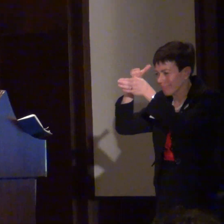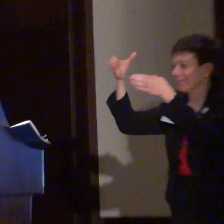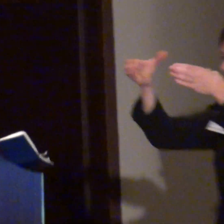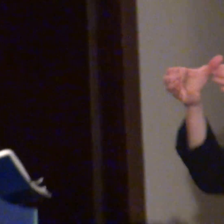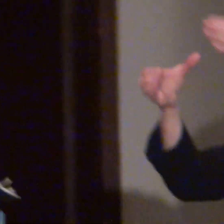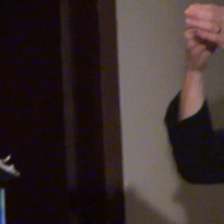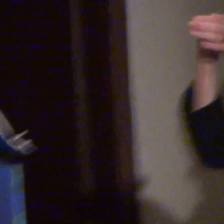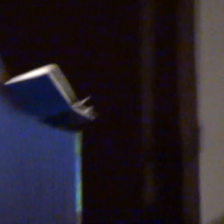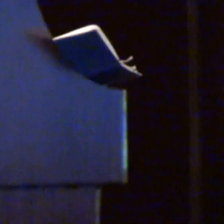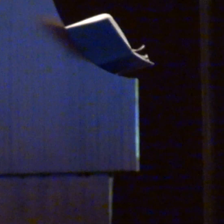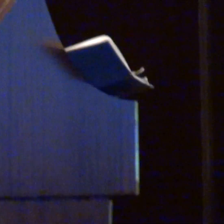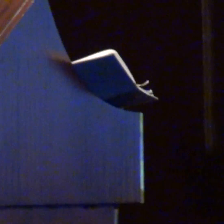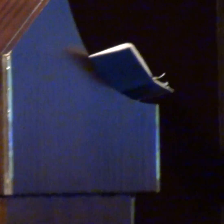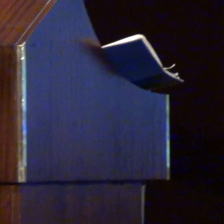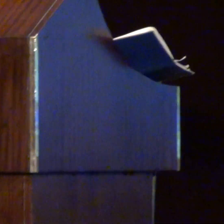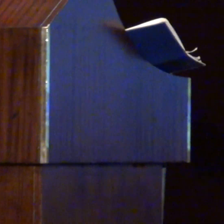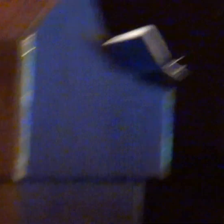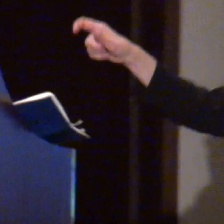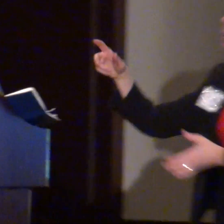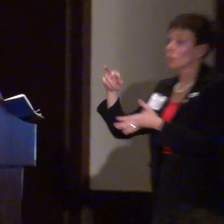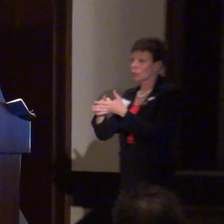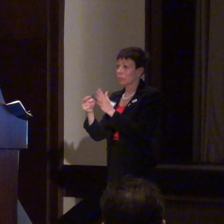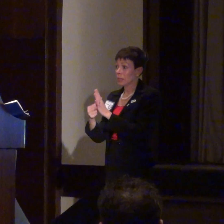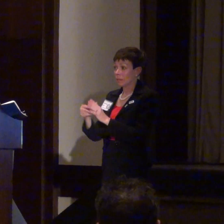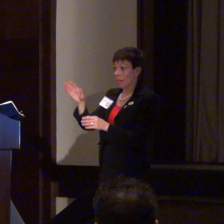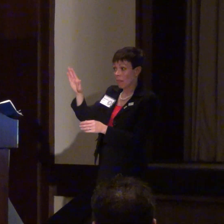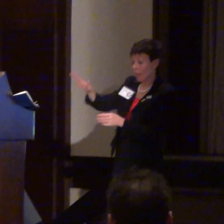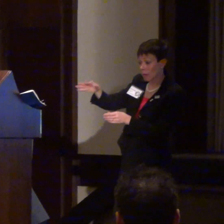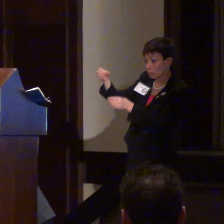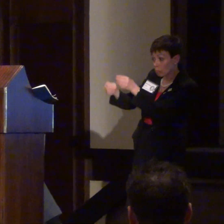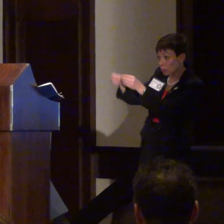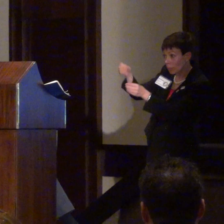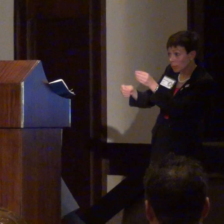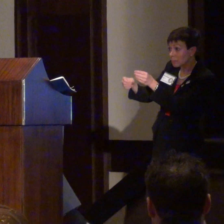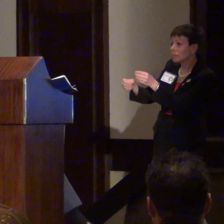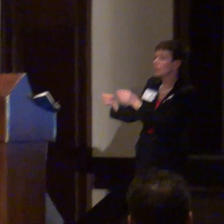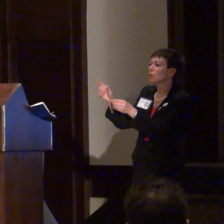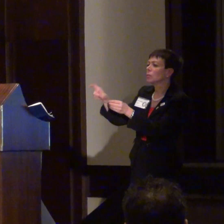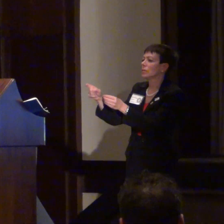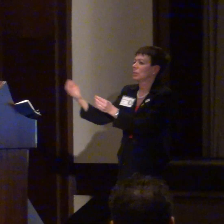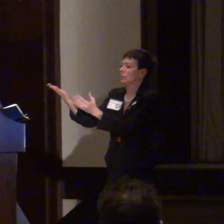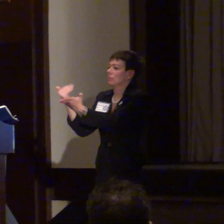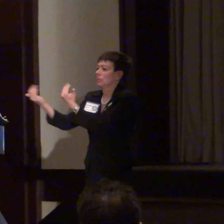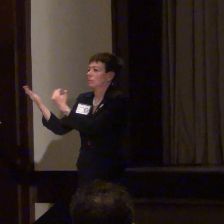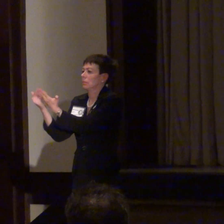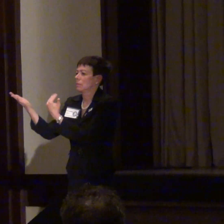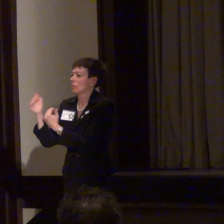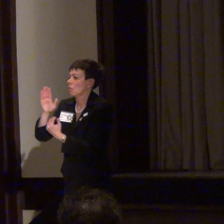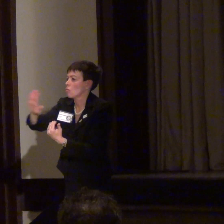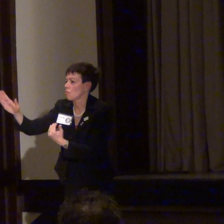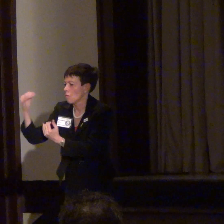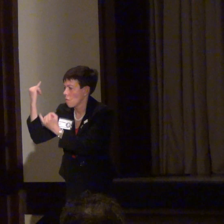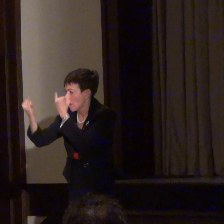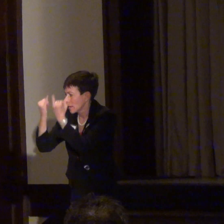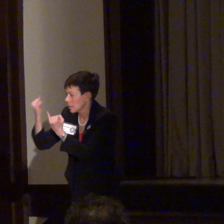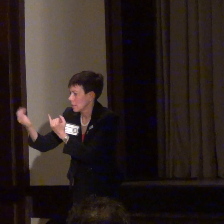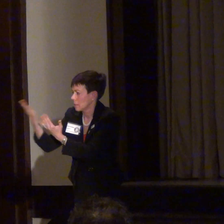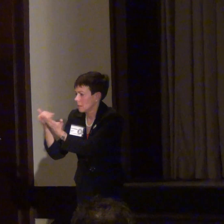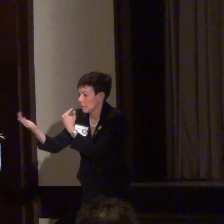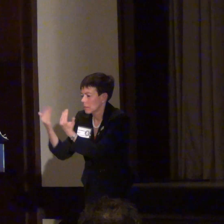one person can encapsulate all of its knowledge, but we need many people to work together to solve problems.